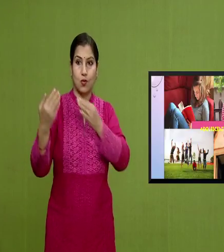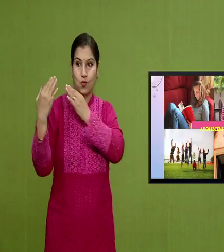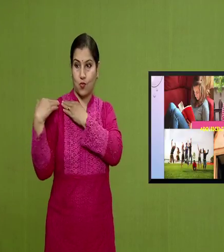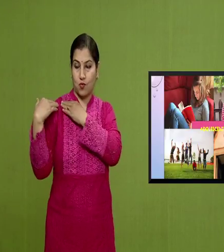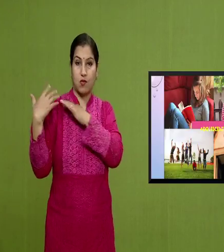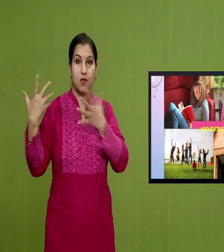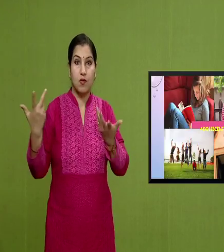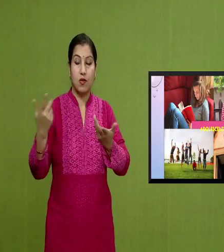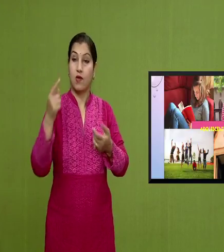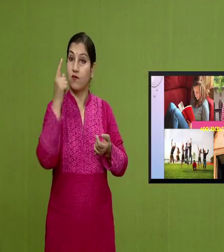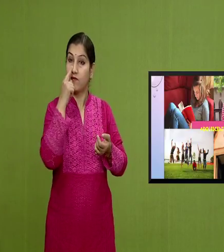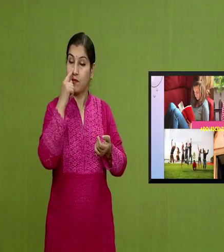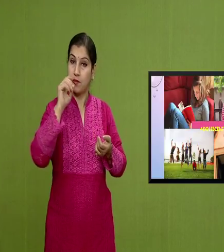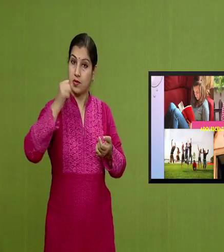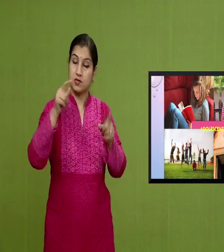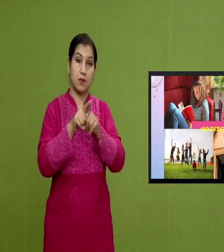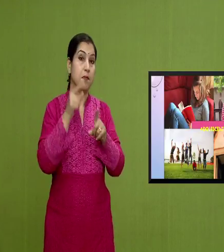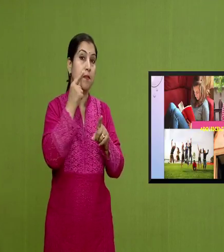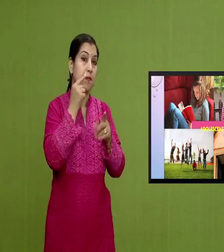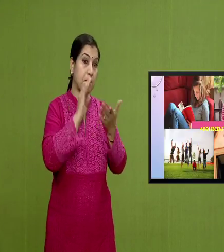of woman and a man.